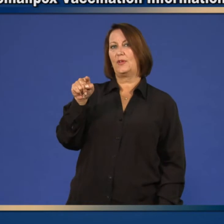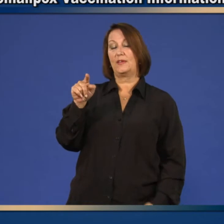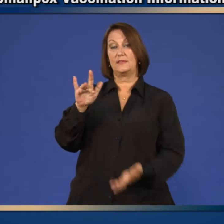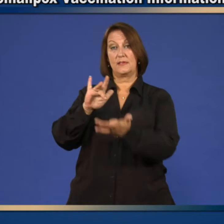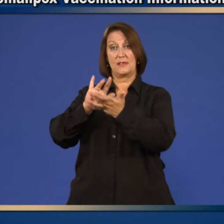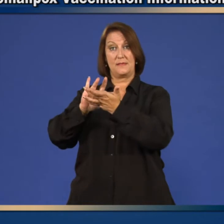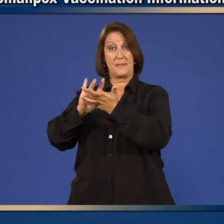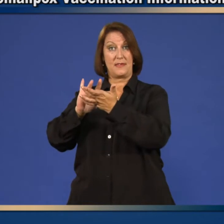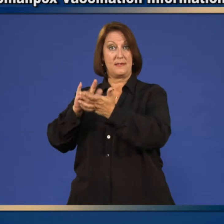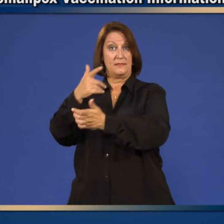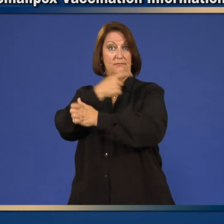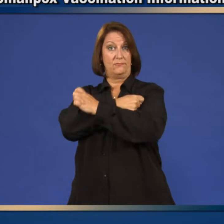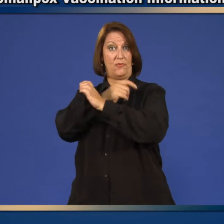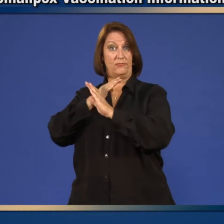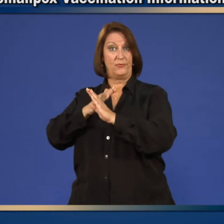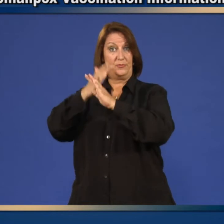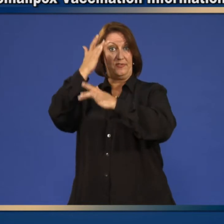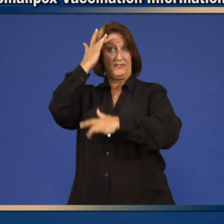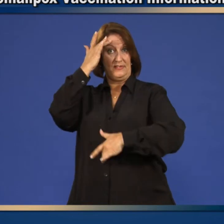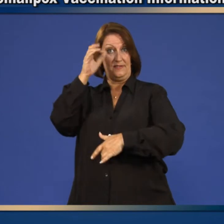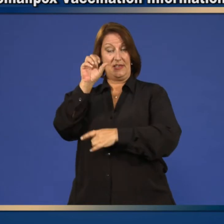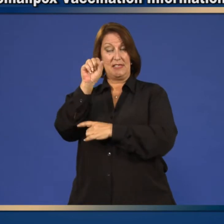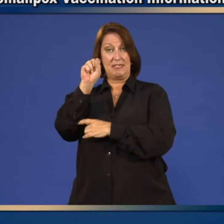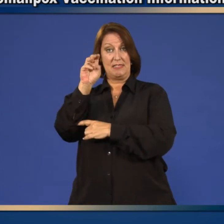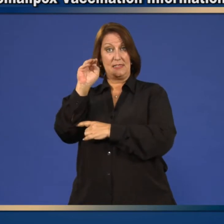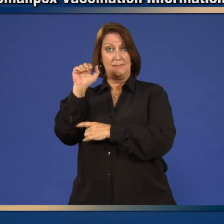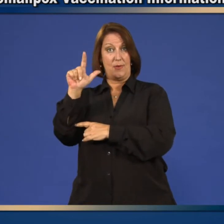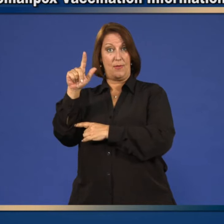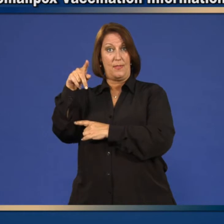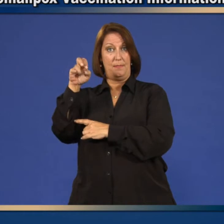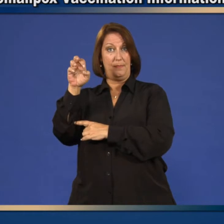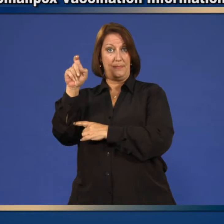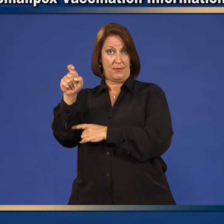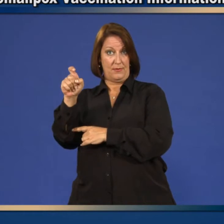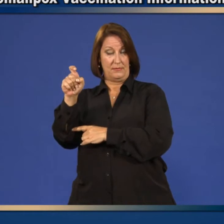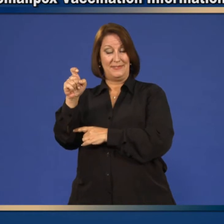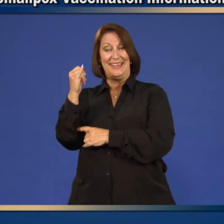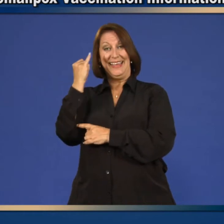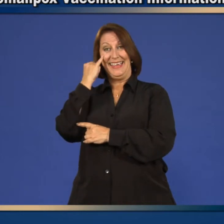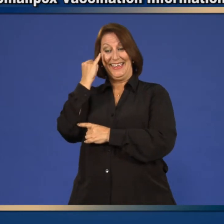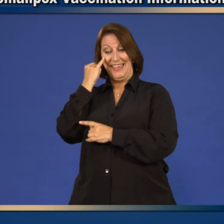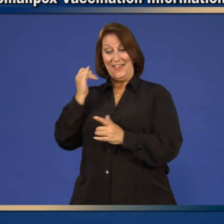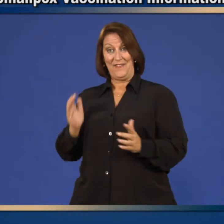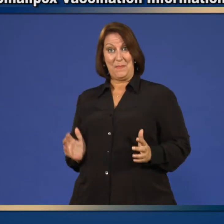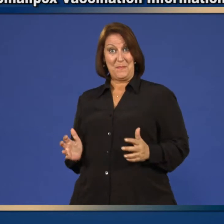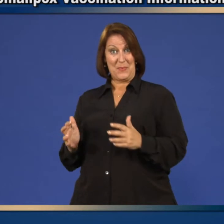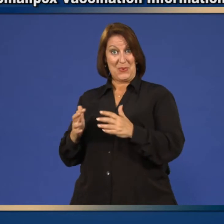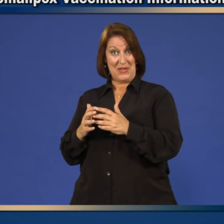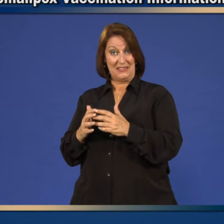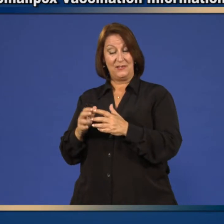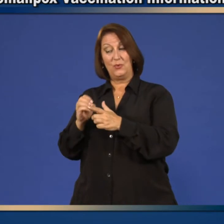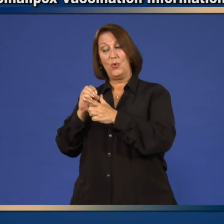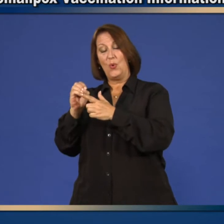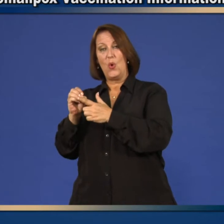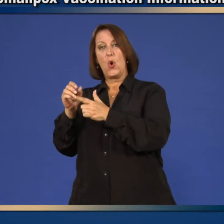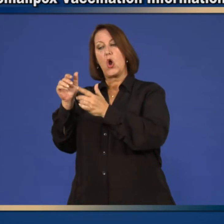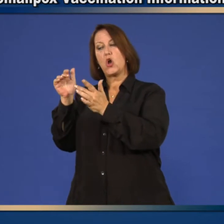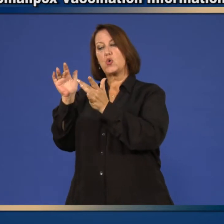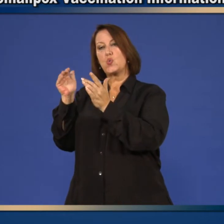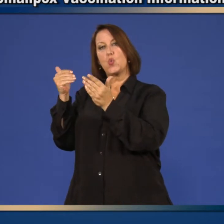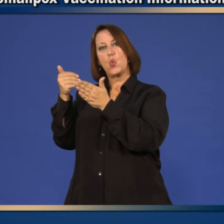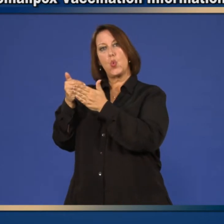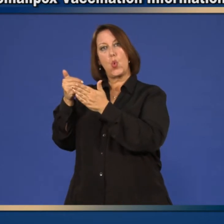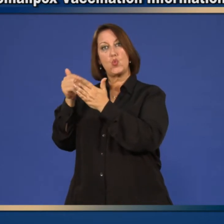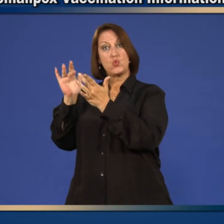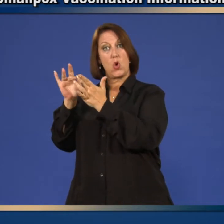Is smallpox vaccination or close contact with a recently vaccinated person during pregnancy a reason